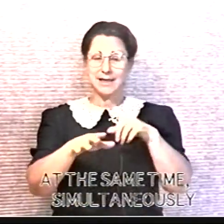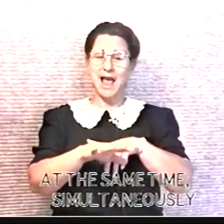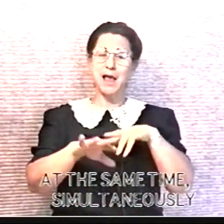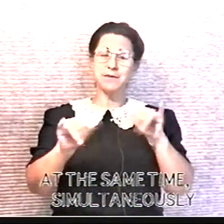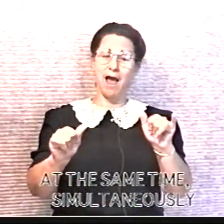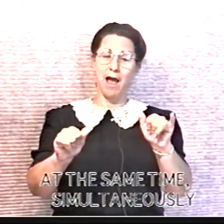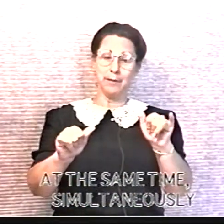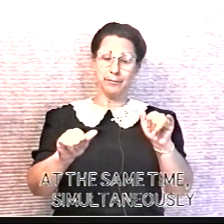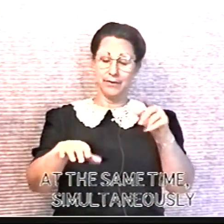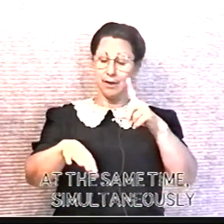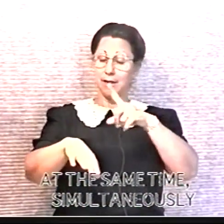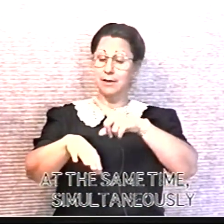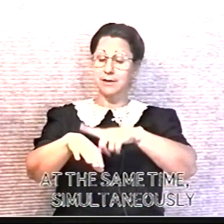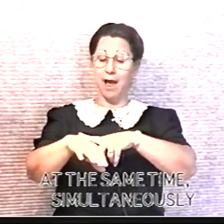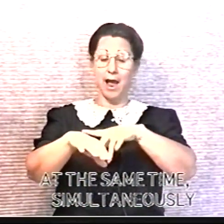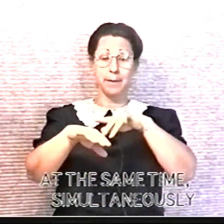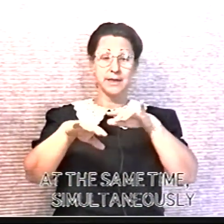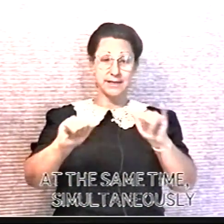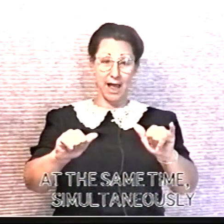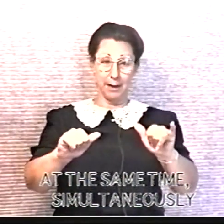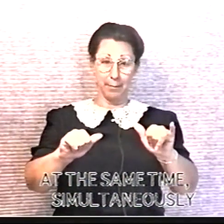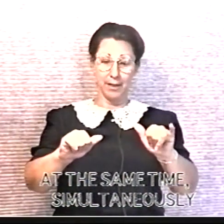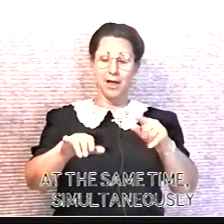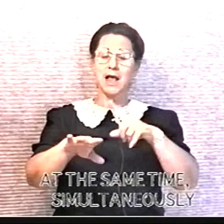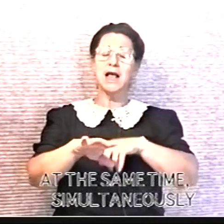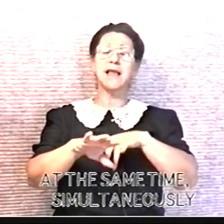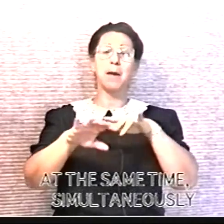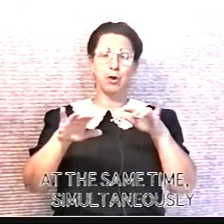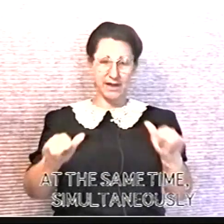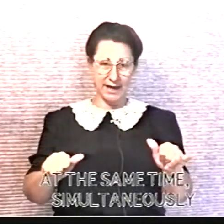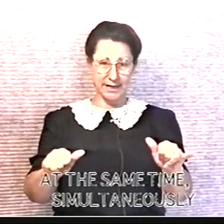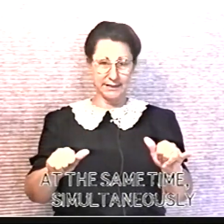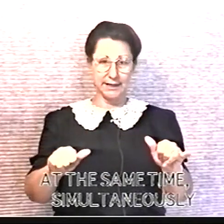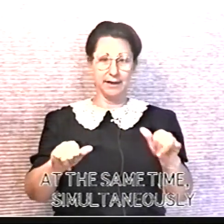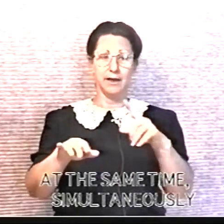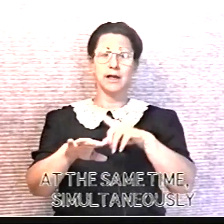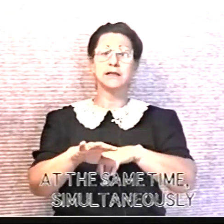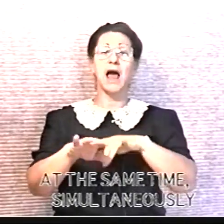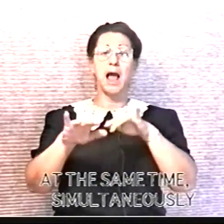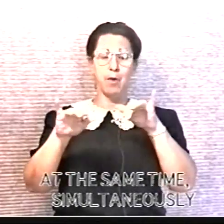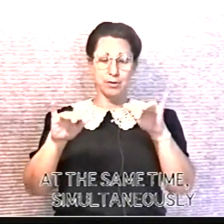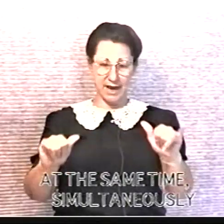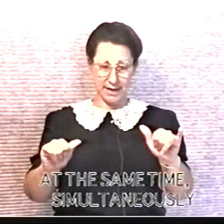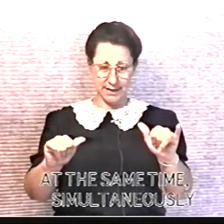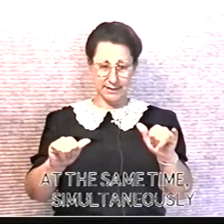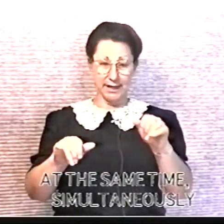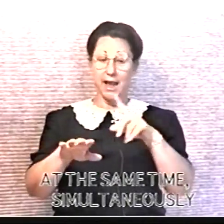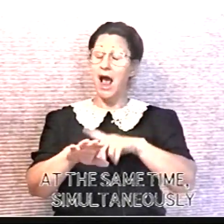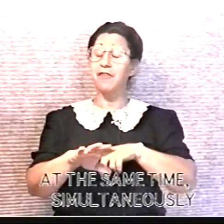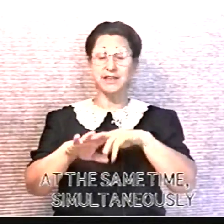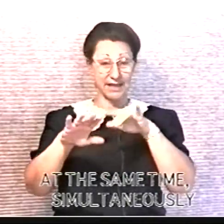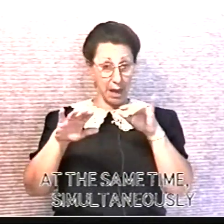Same time, time, same. Simultaneously, simultaneously. At the same